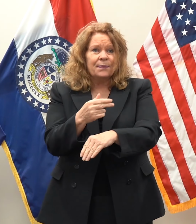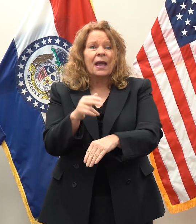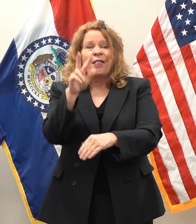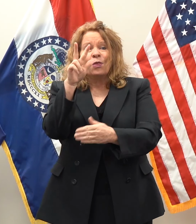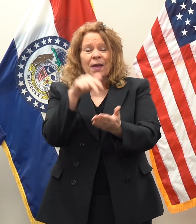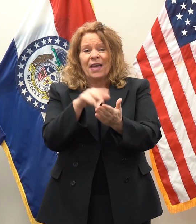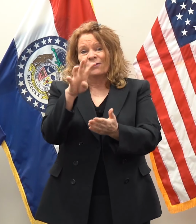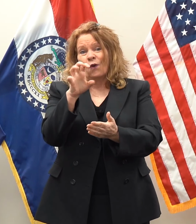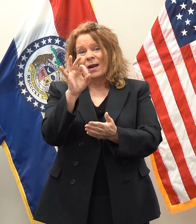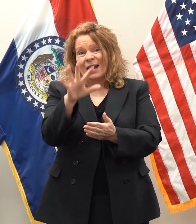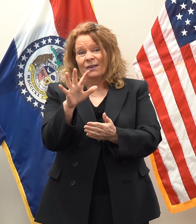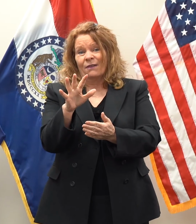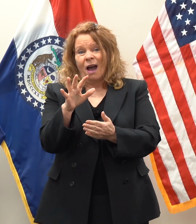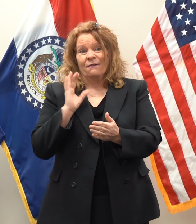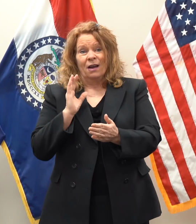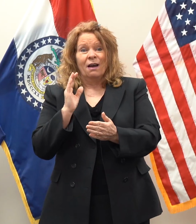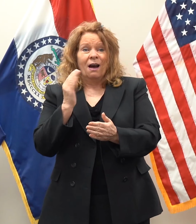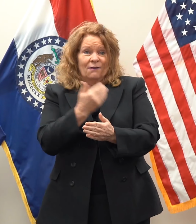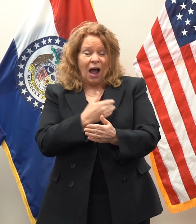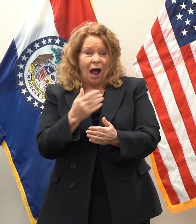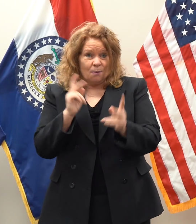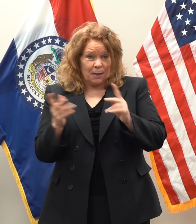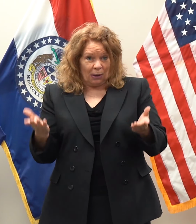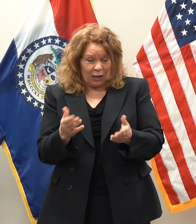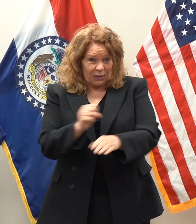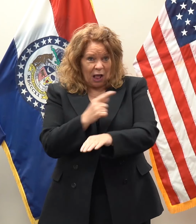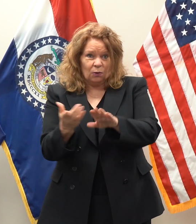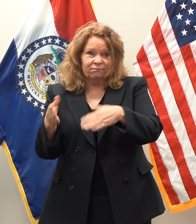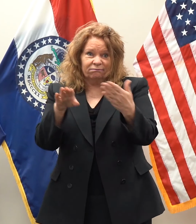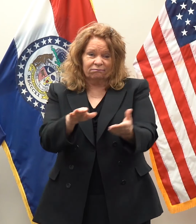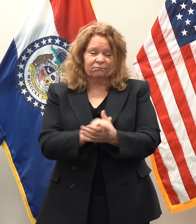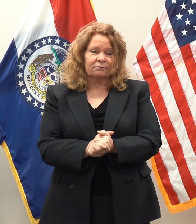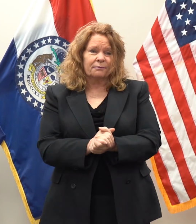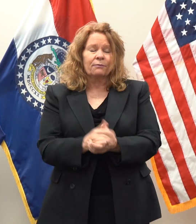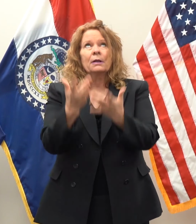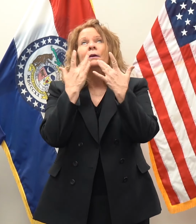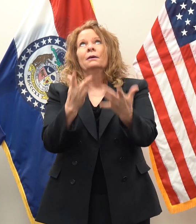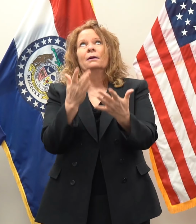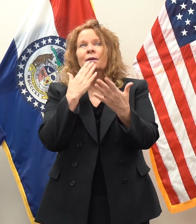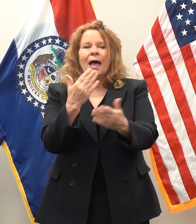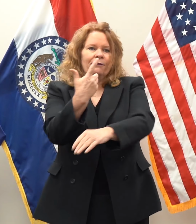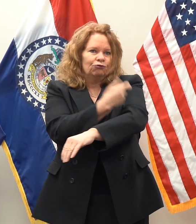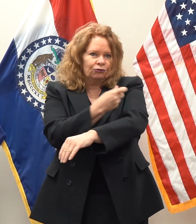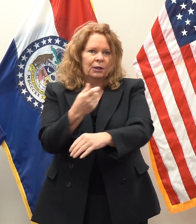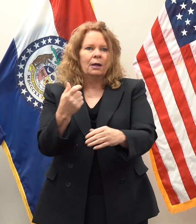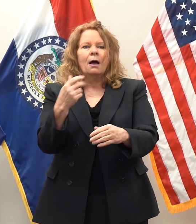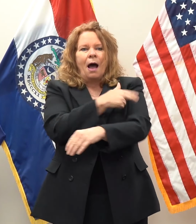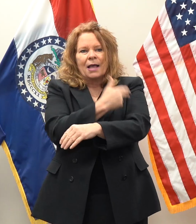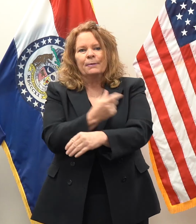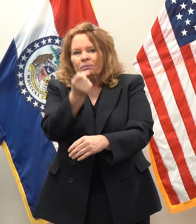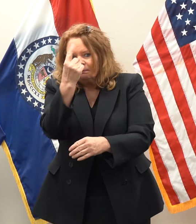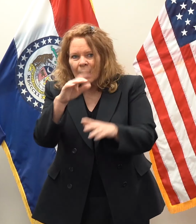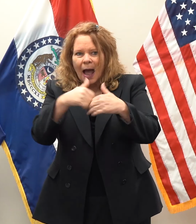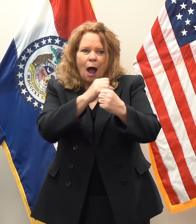3,495 of our county residents. Thankfully, we now have vaccines and our hospitals have the experience and treatments in place to